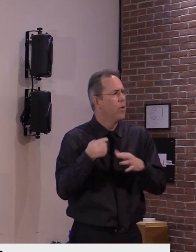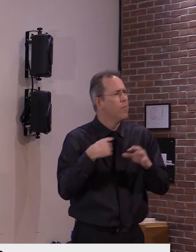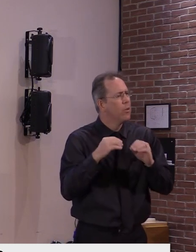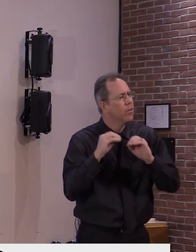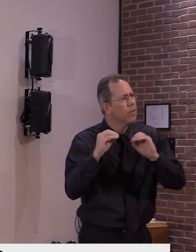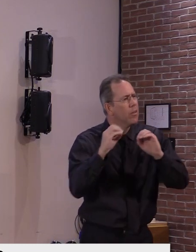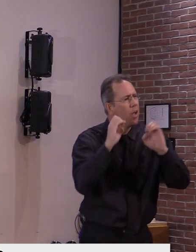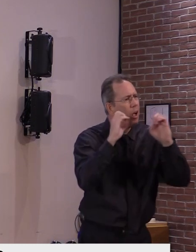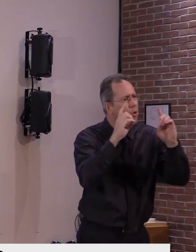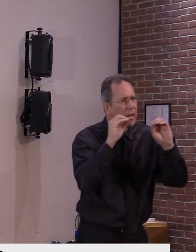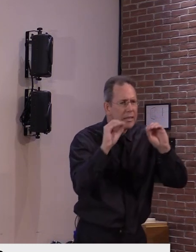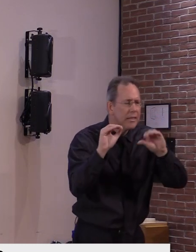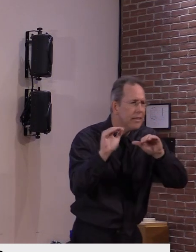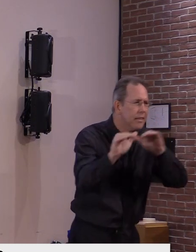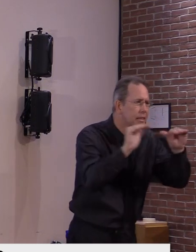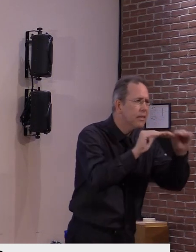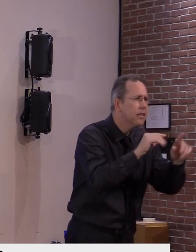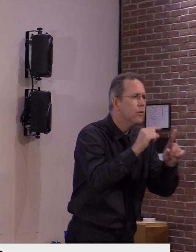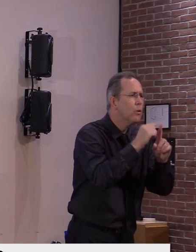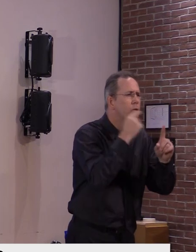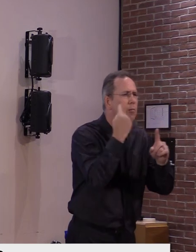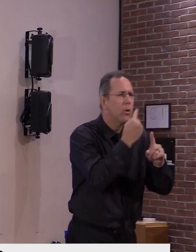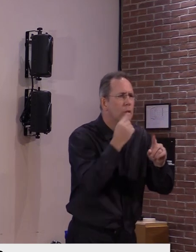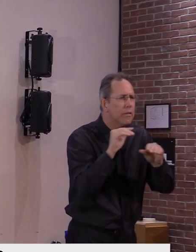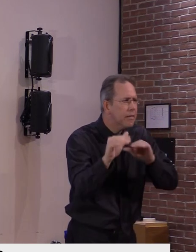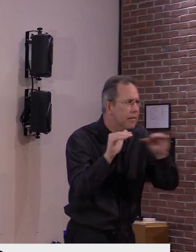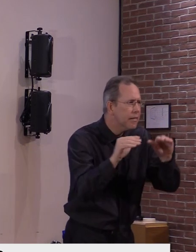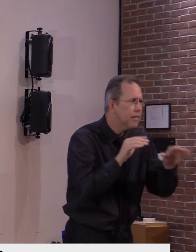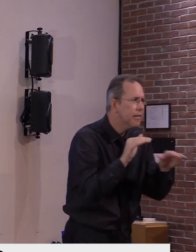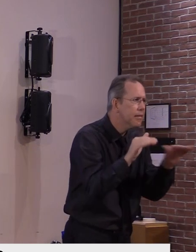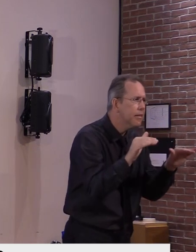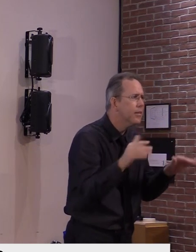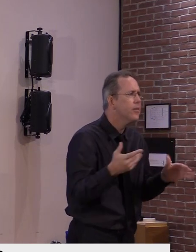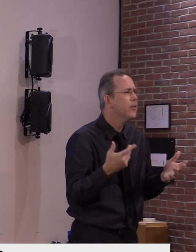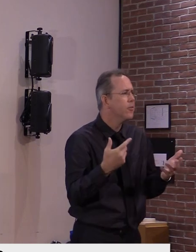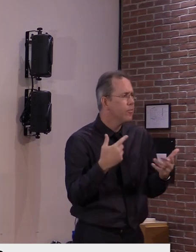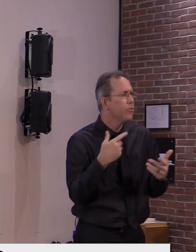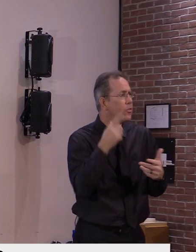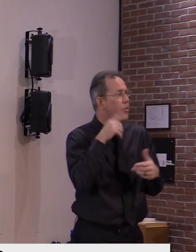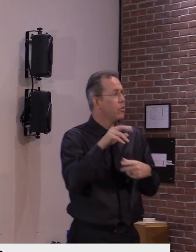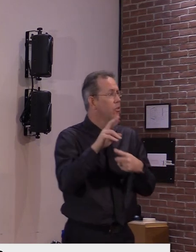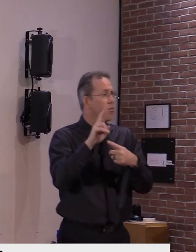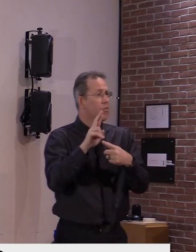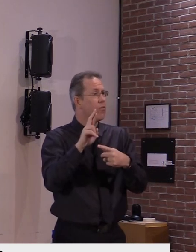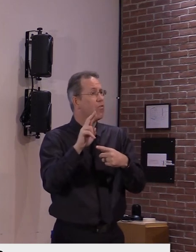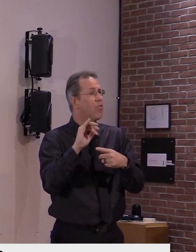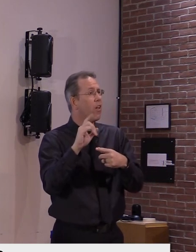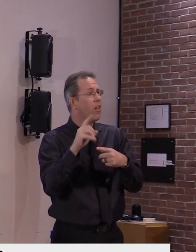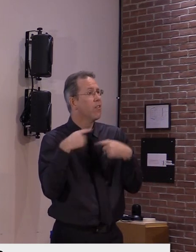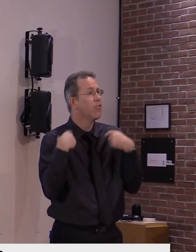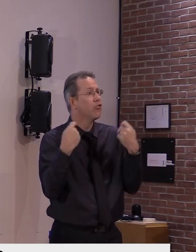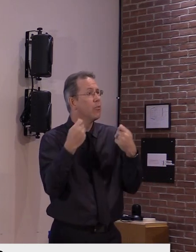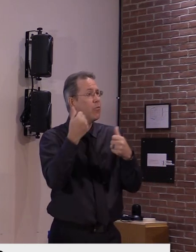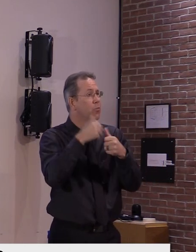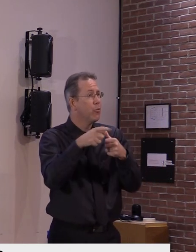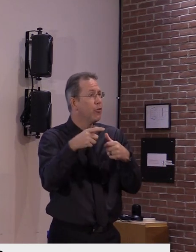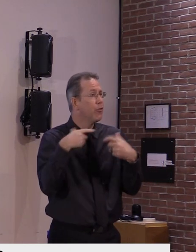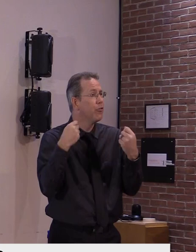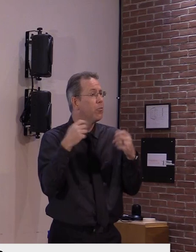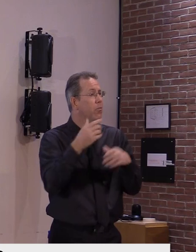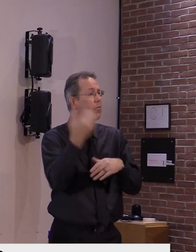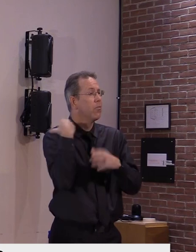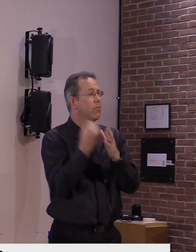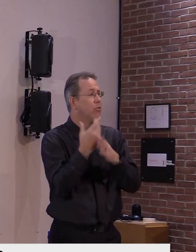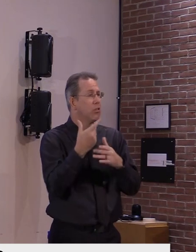gym. We ended up, the Attorney General was involved. They ended up going to court. They ended up being resolved in